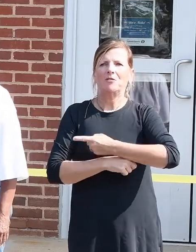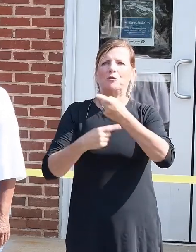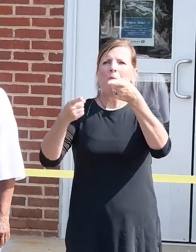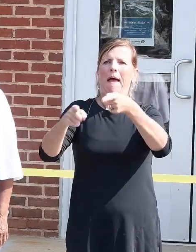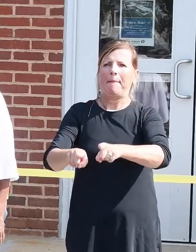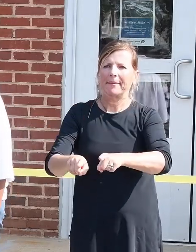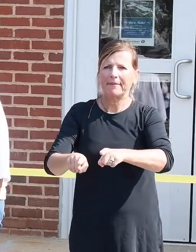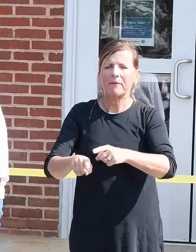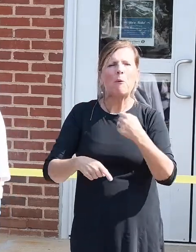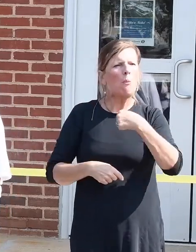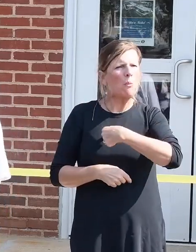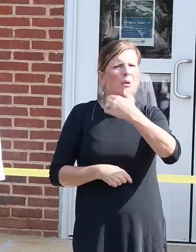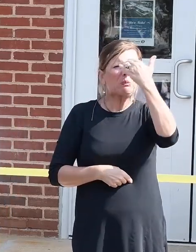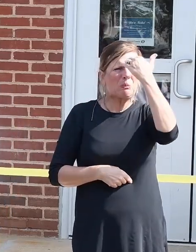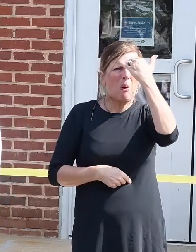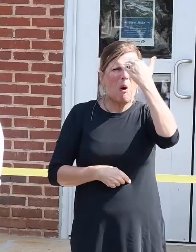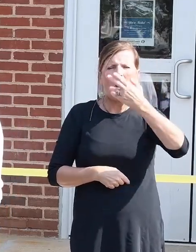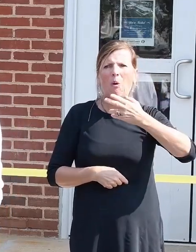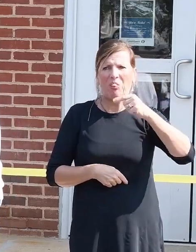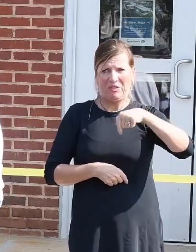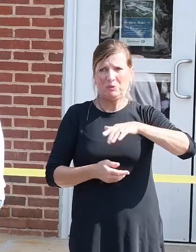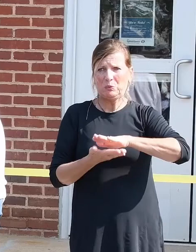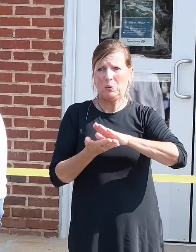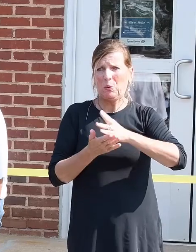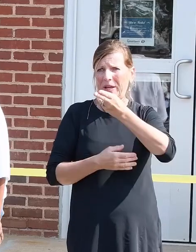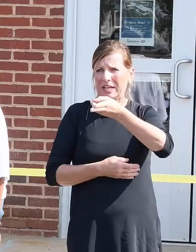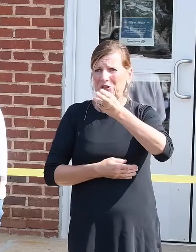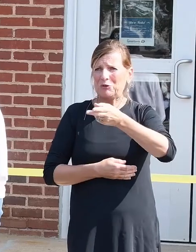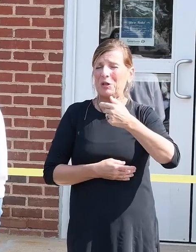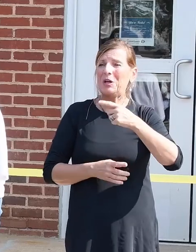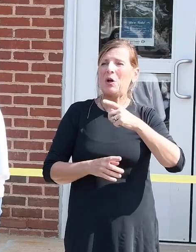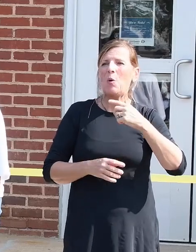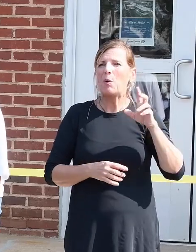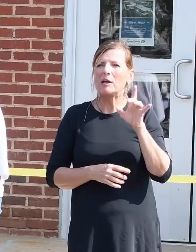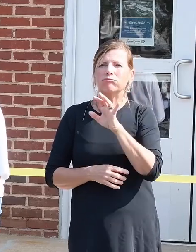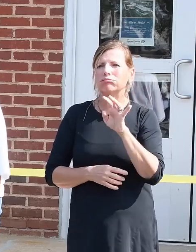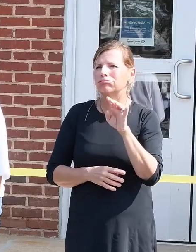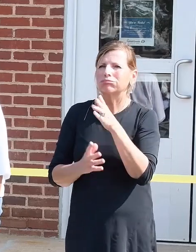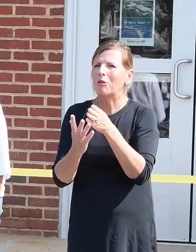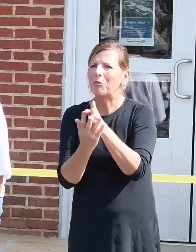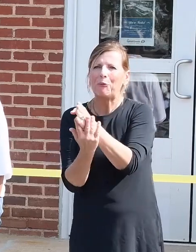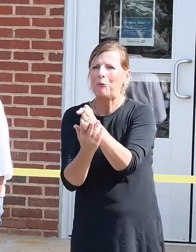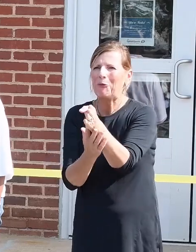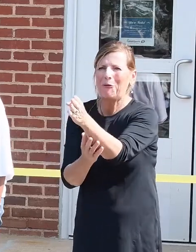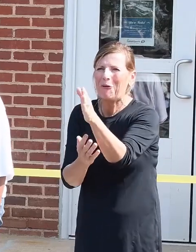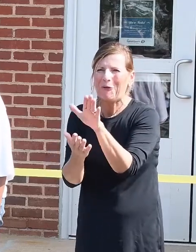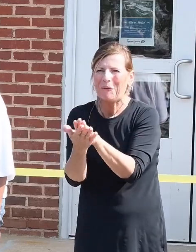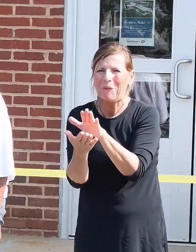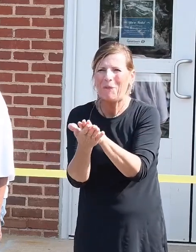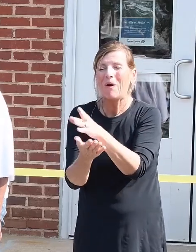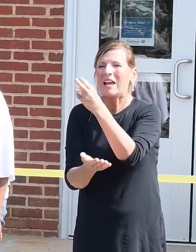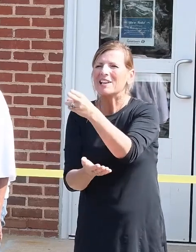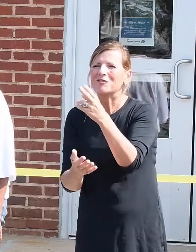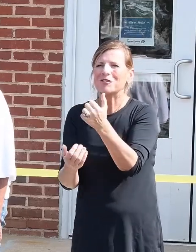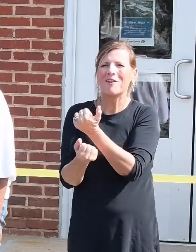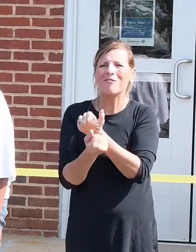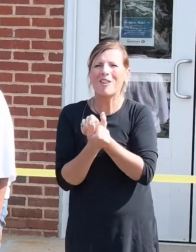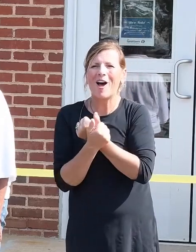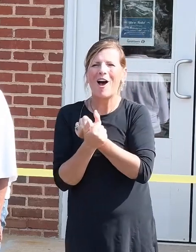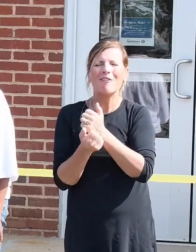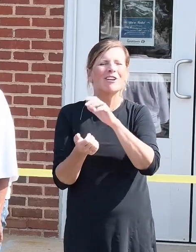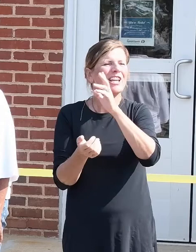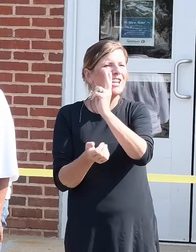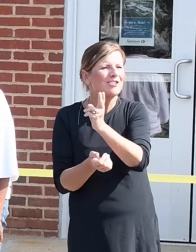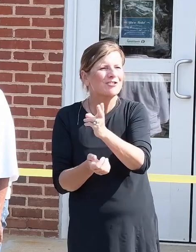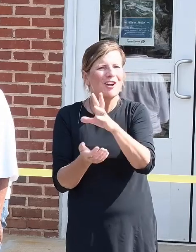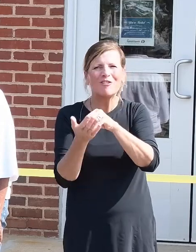know the history of this school, and when we walk through the school, we are literally going to be walking through history, a history of love and a history of